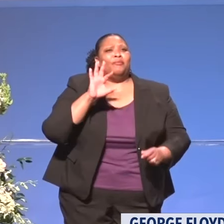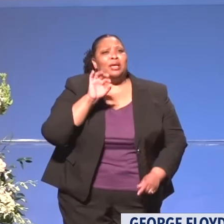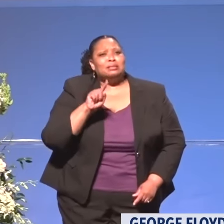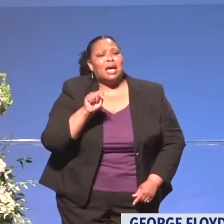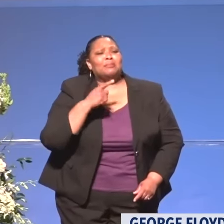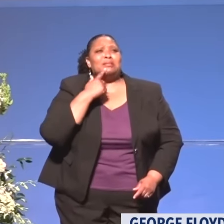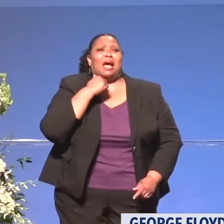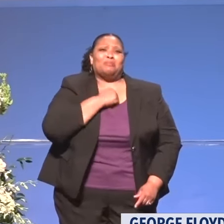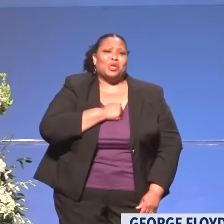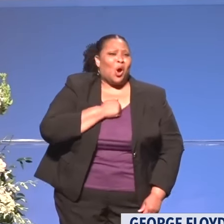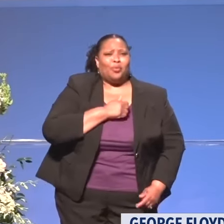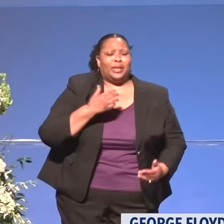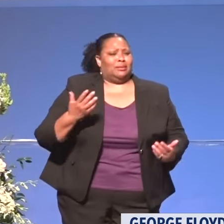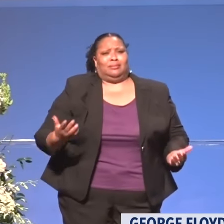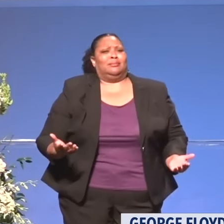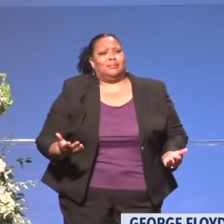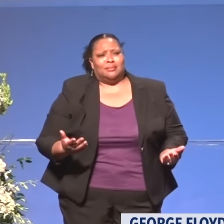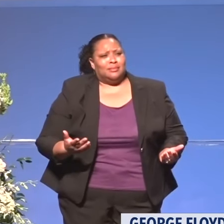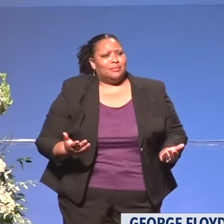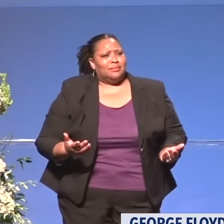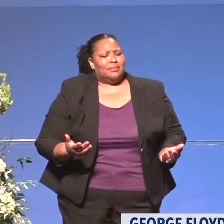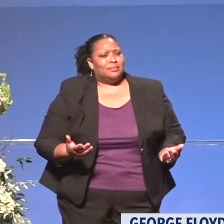talking about you sorry